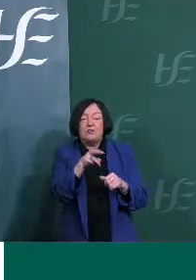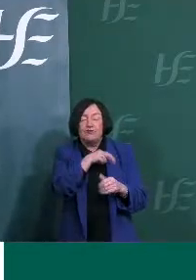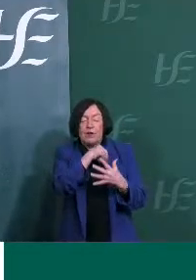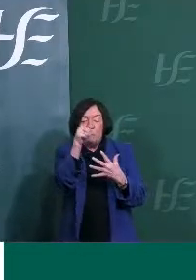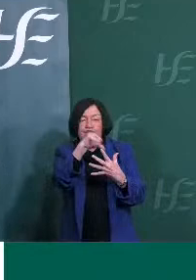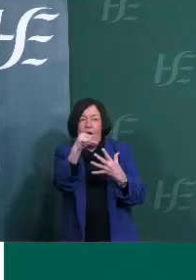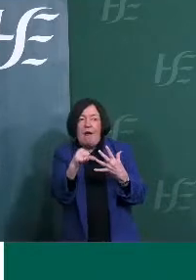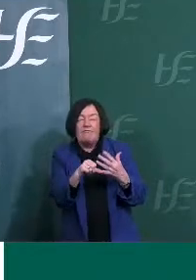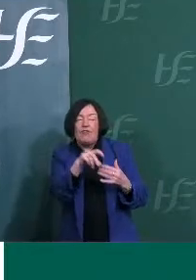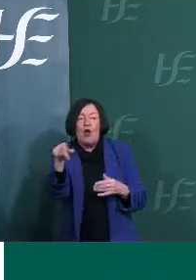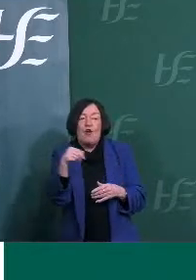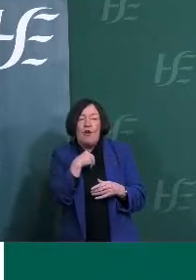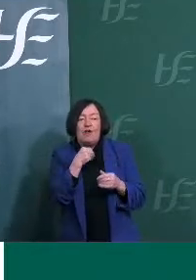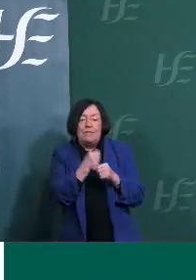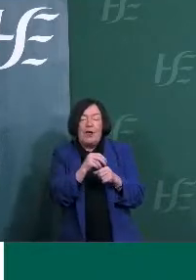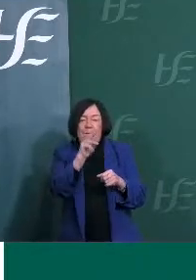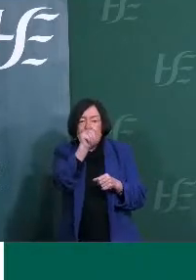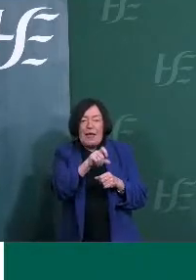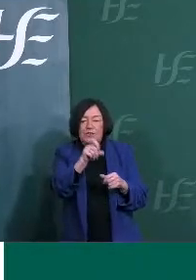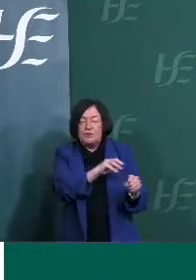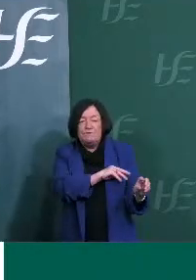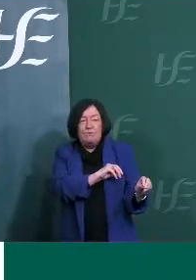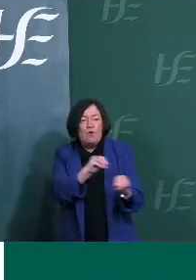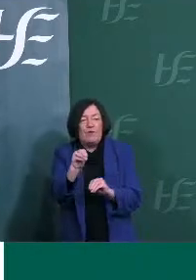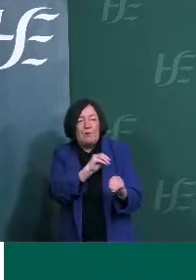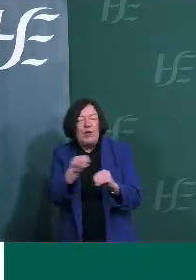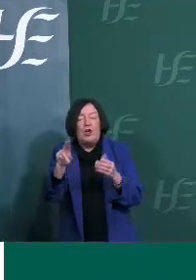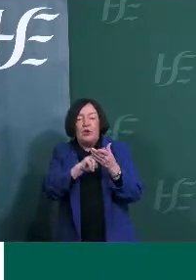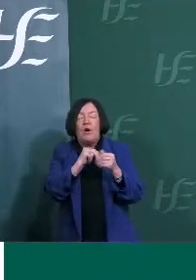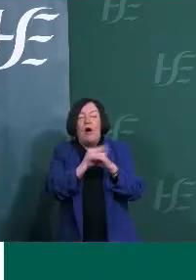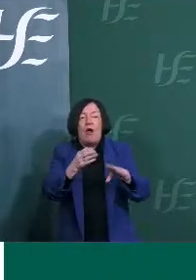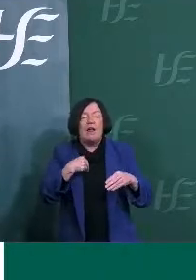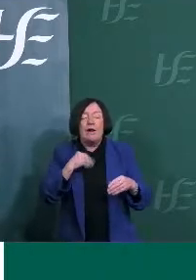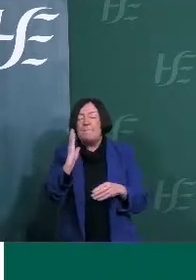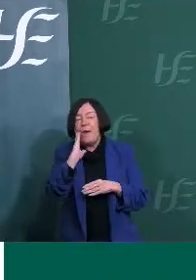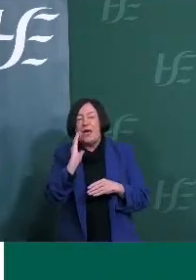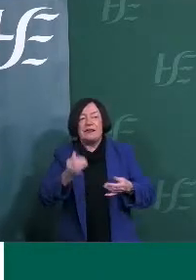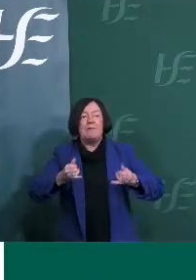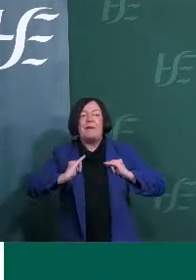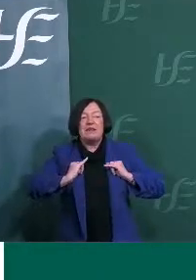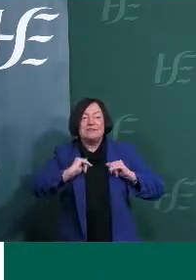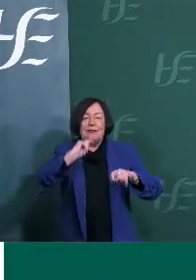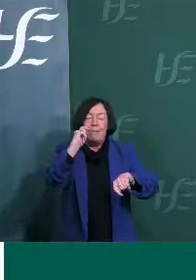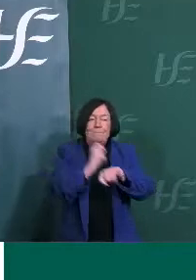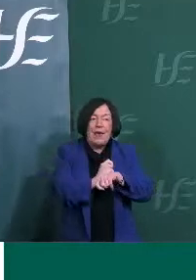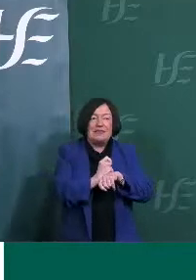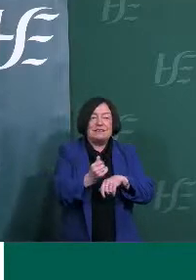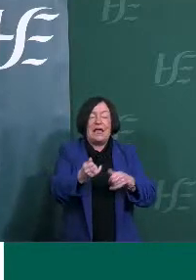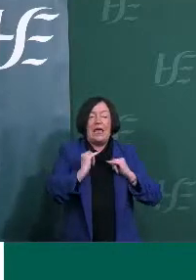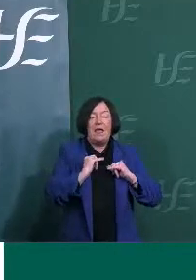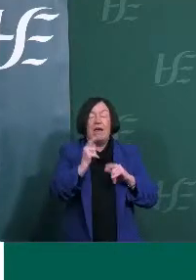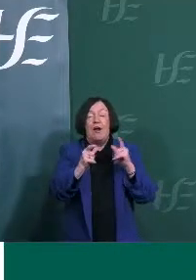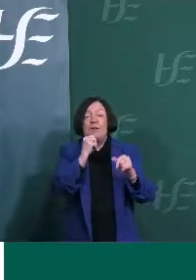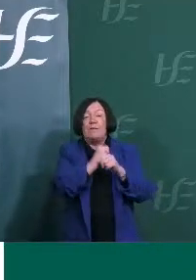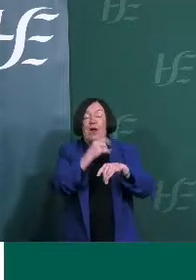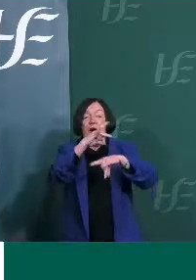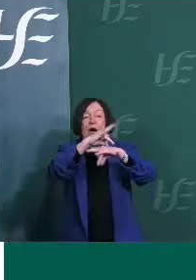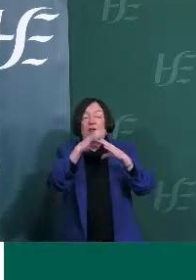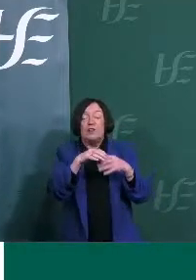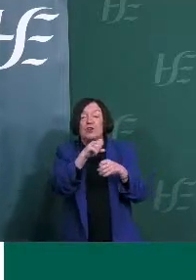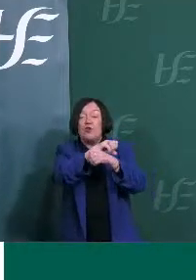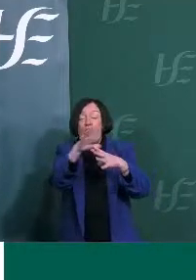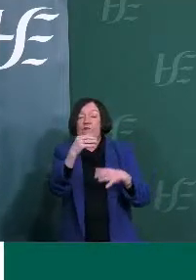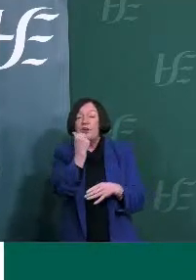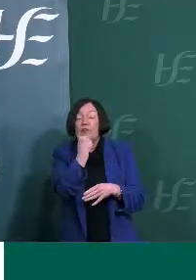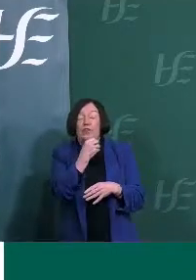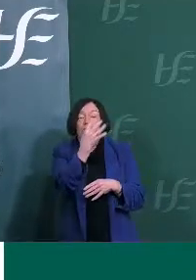priority for us in terms of patient flow and in terms of us using all of our bed capacity to best effect. We've talked about the hospitalised COVID